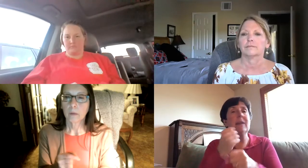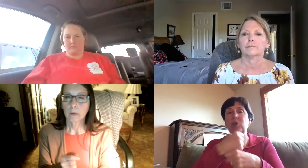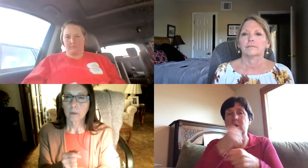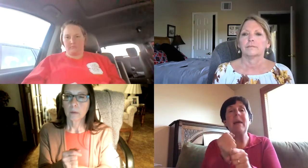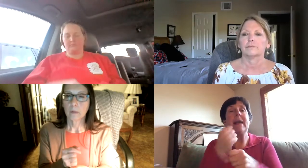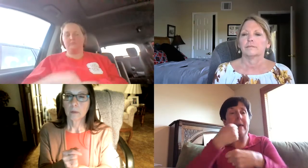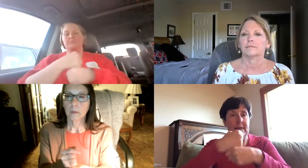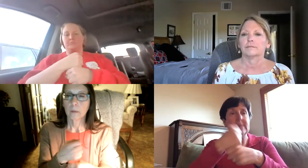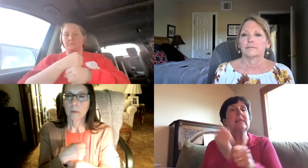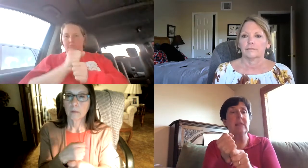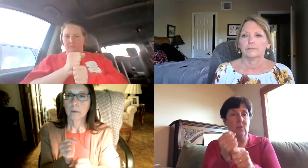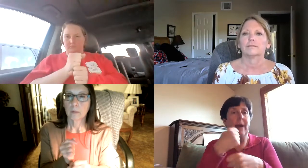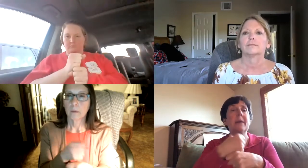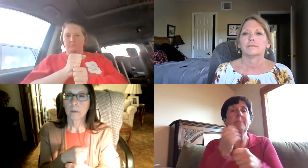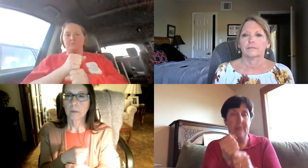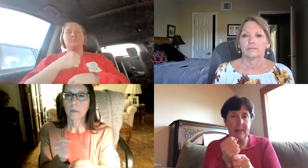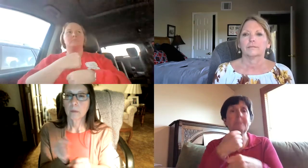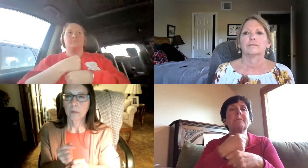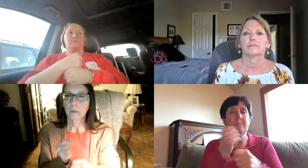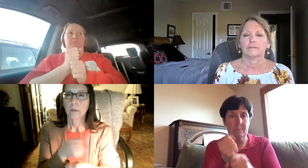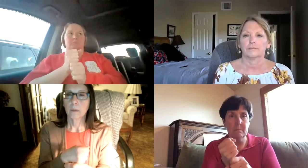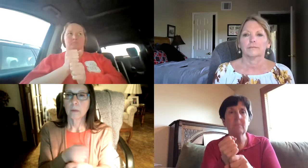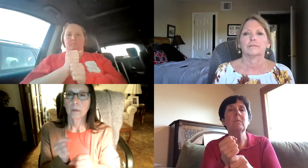Anything that you're making is this way.